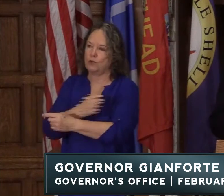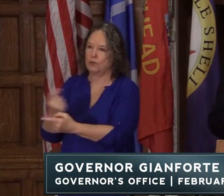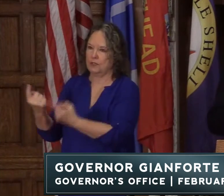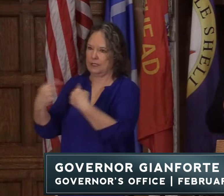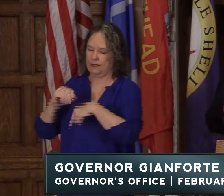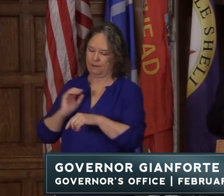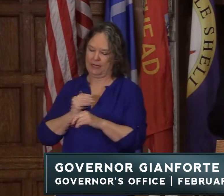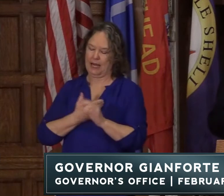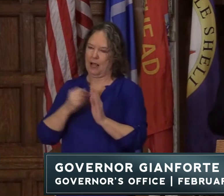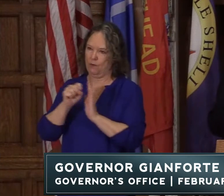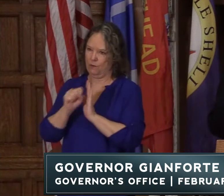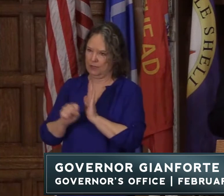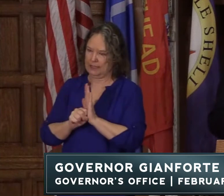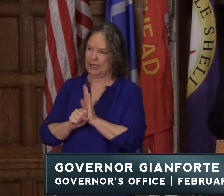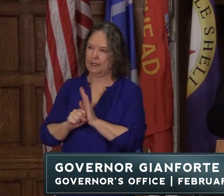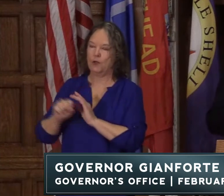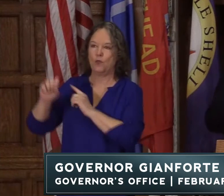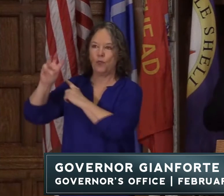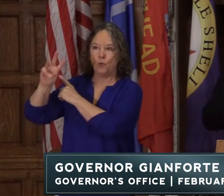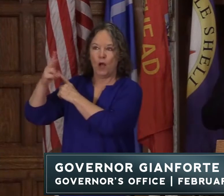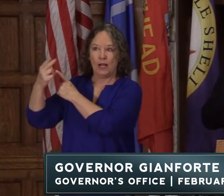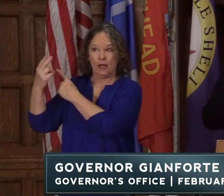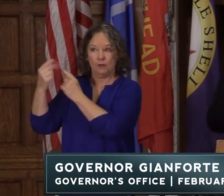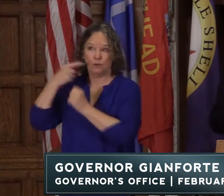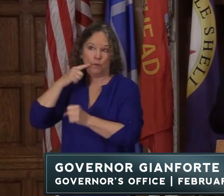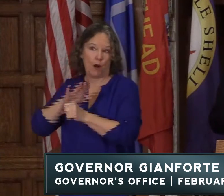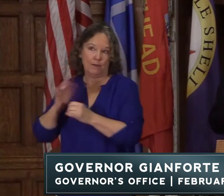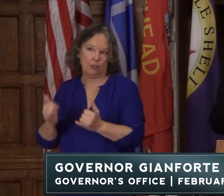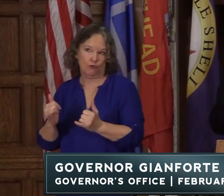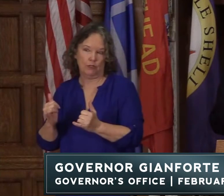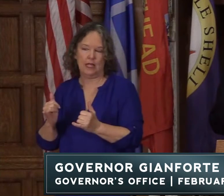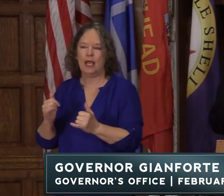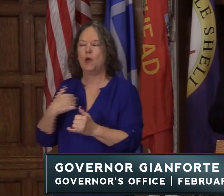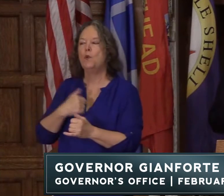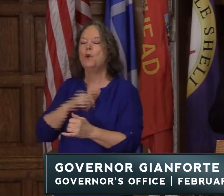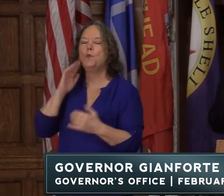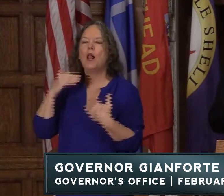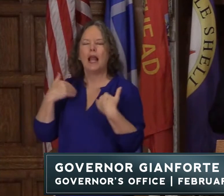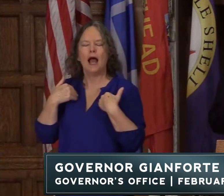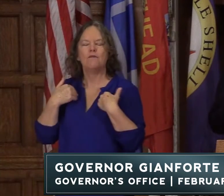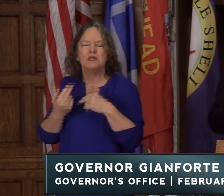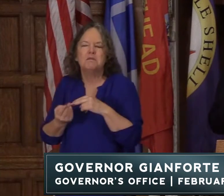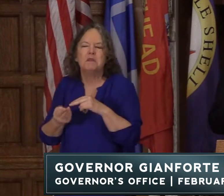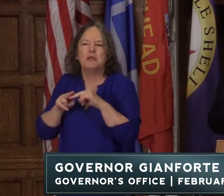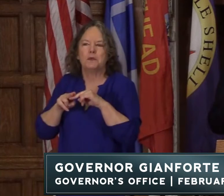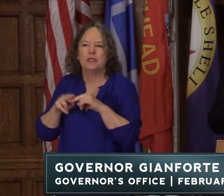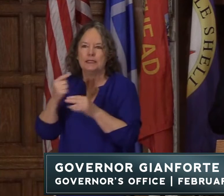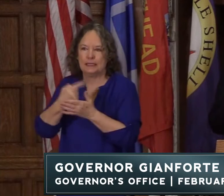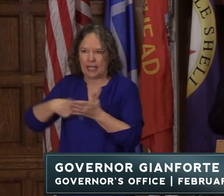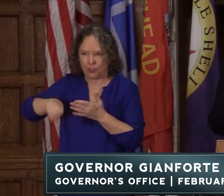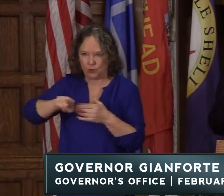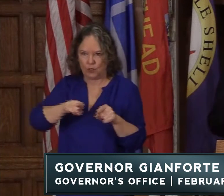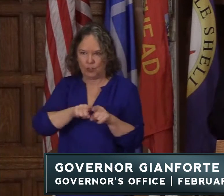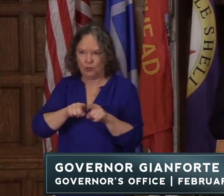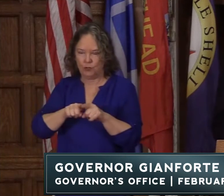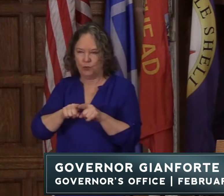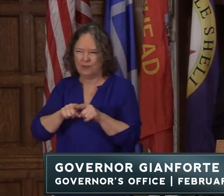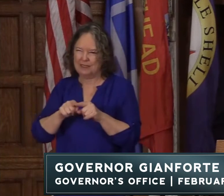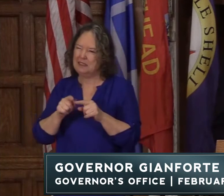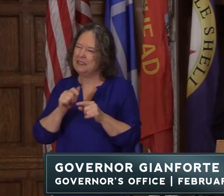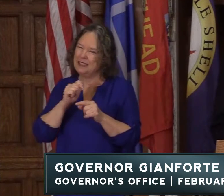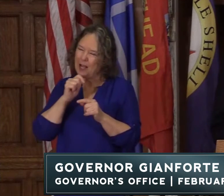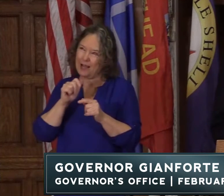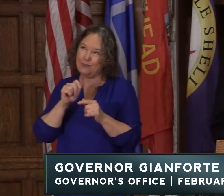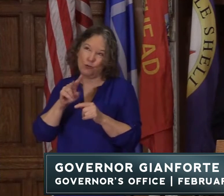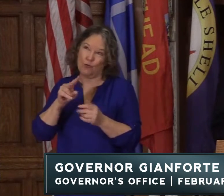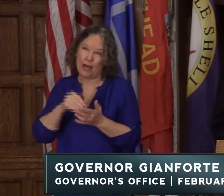state. The White House promised today that we'd have a marginal increase next week as well, not as big.